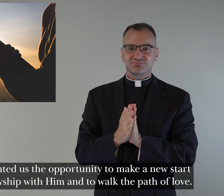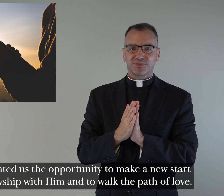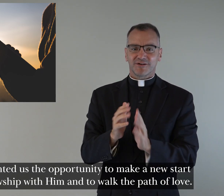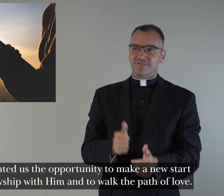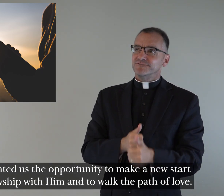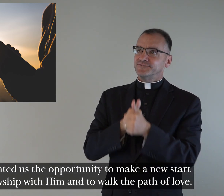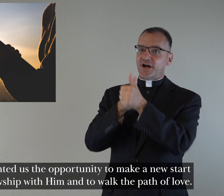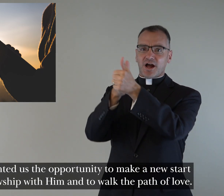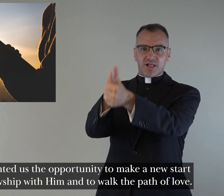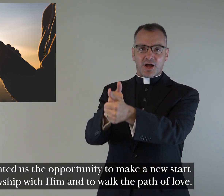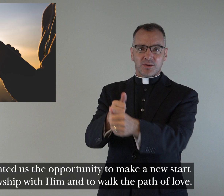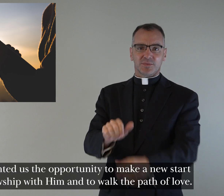love. Amen.